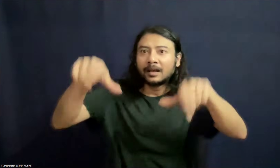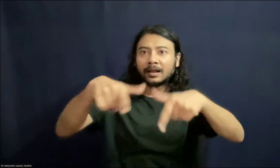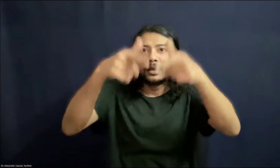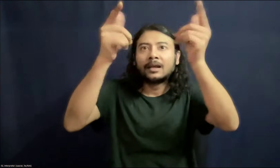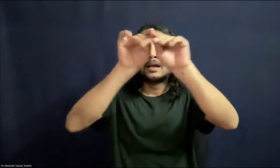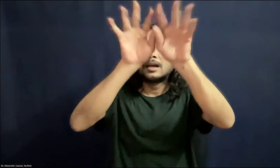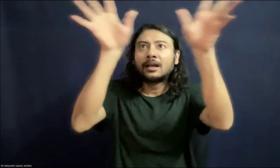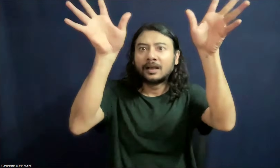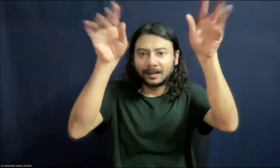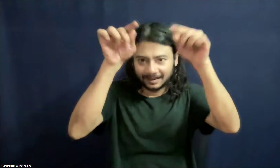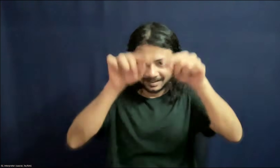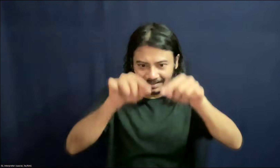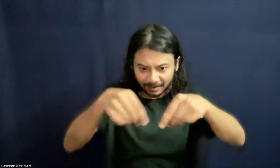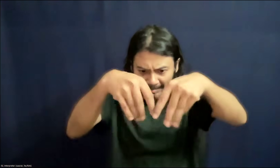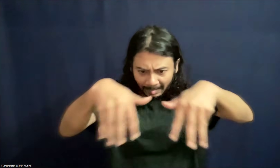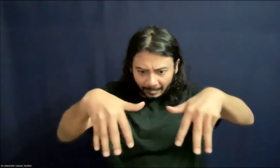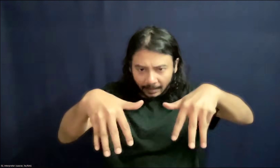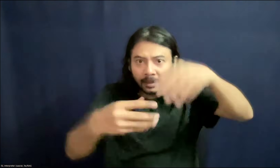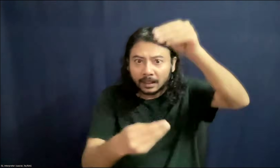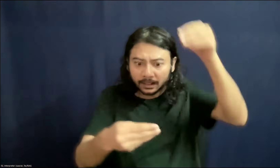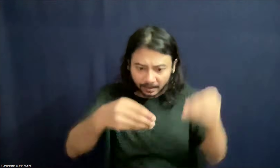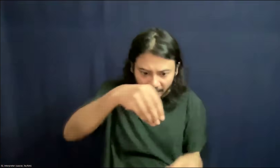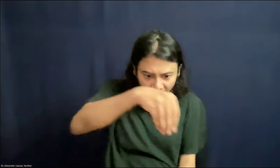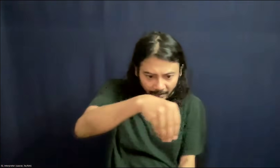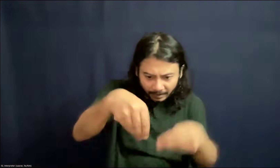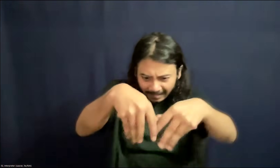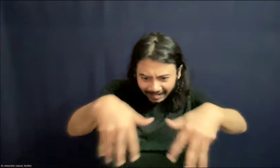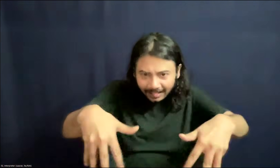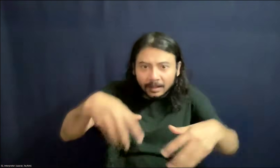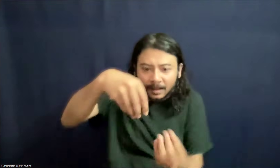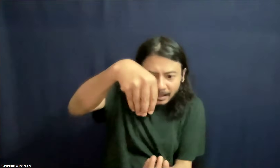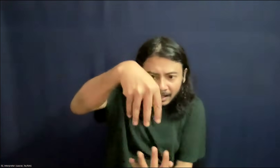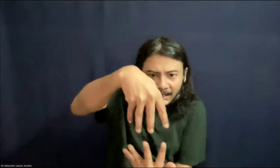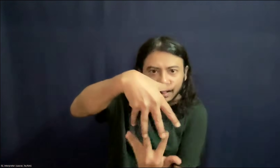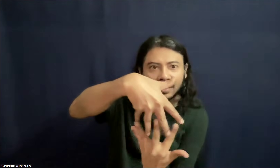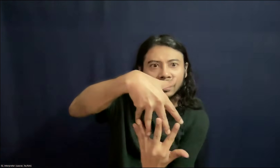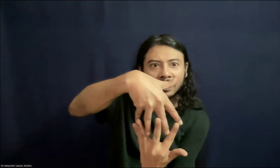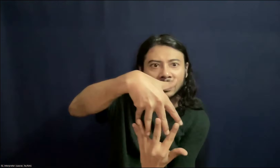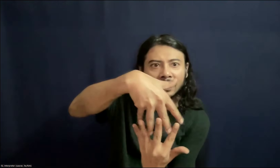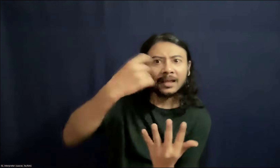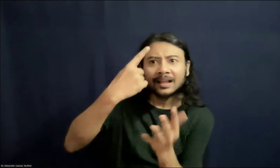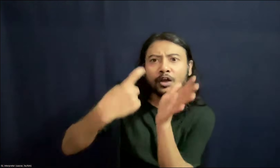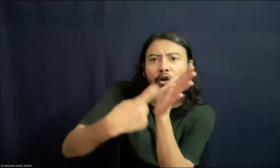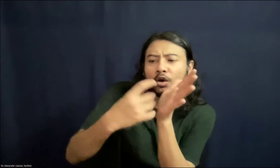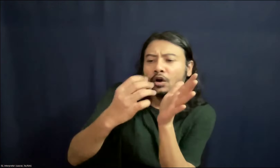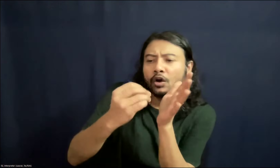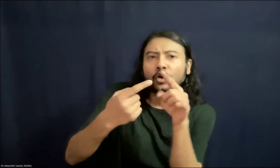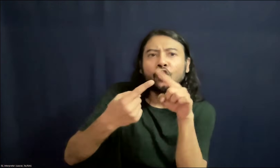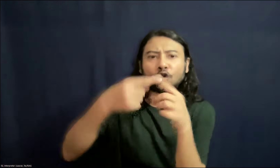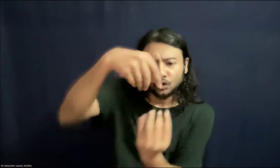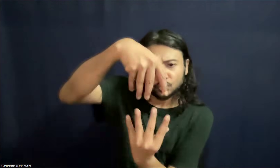the roots mean being same means who is the root? Krishna is the